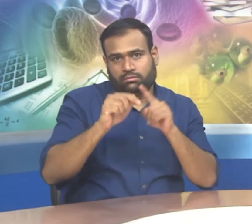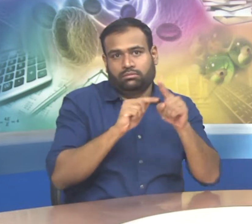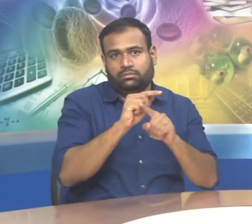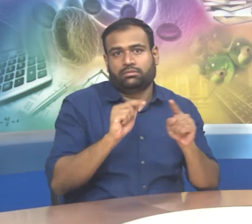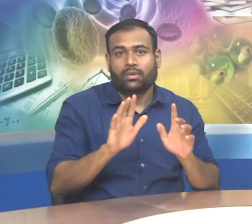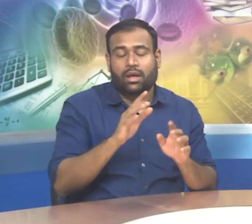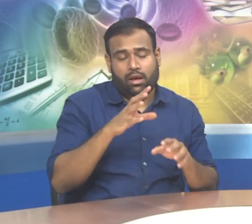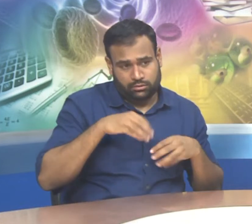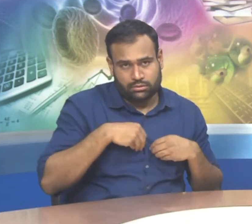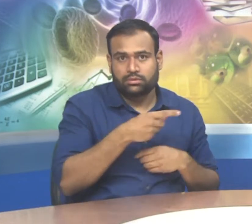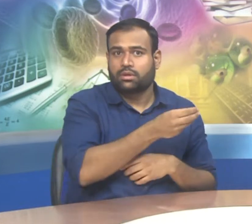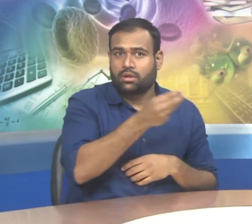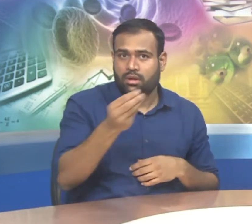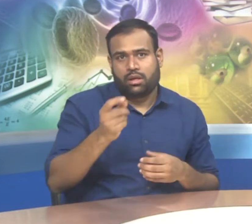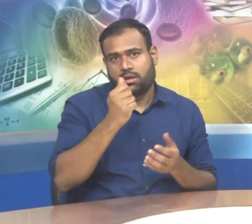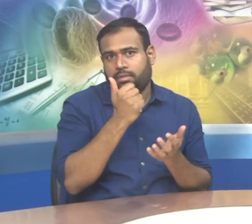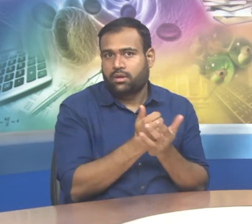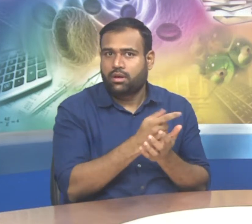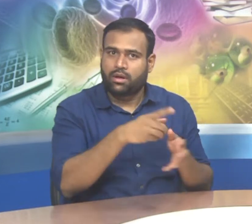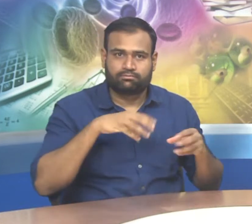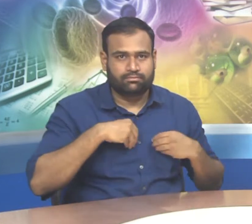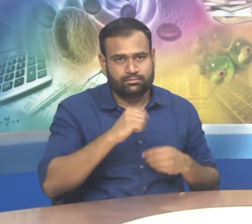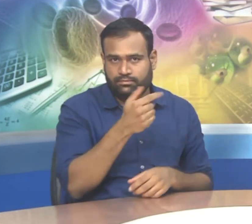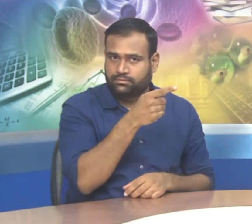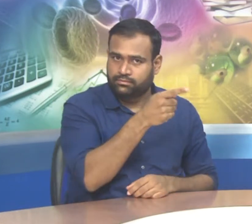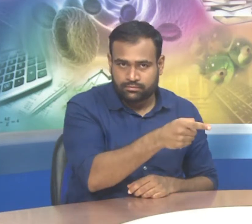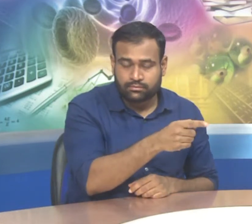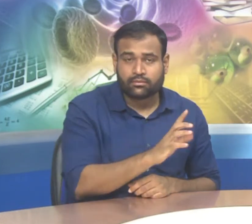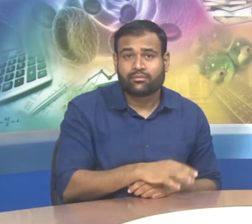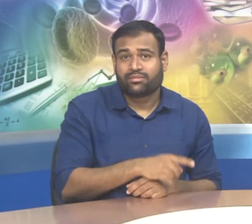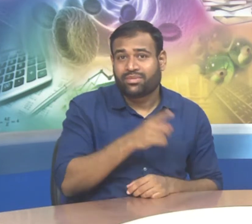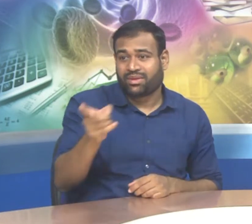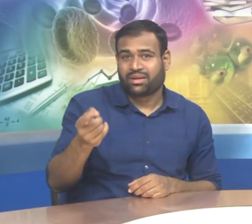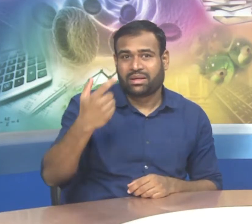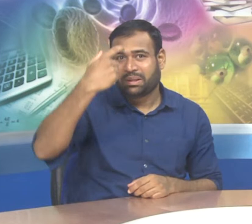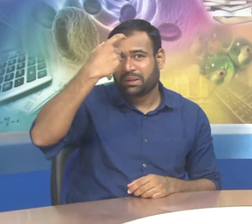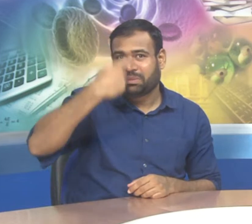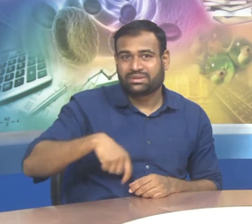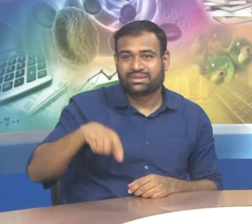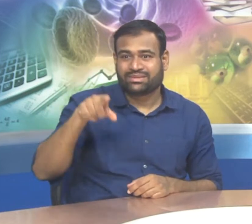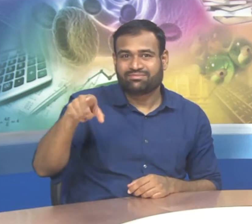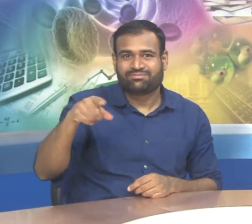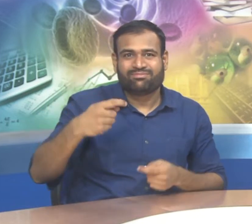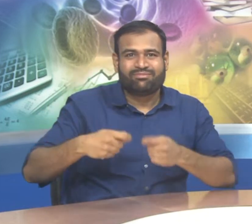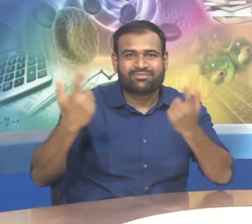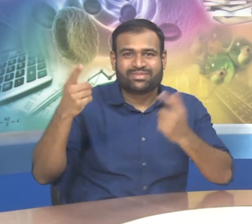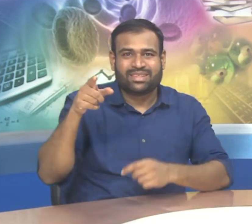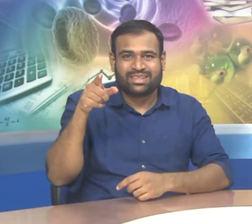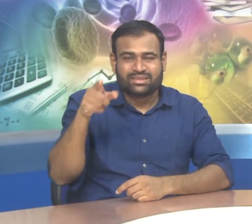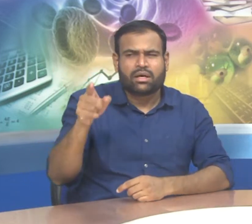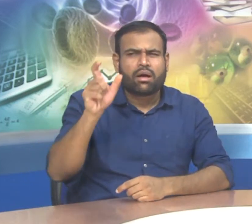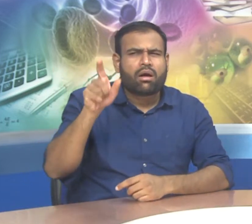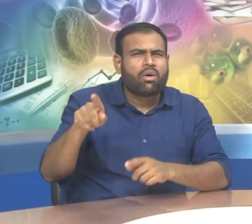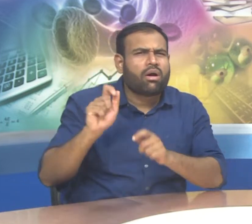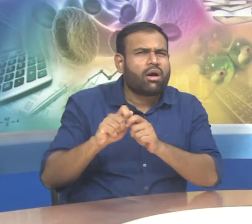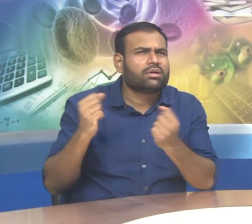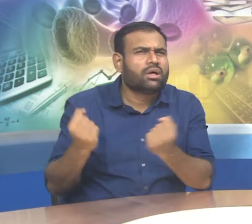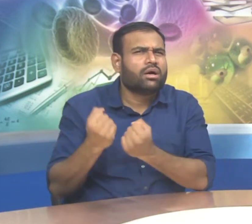So we can say that lending of money is a reason. On the other side, if we talk about money lender, which is a kind